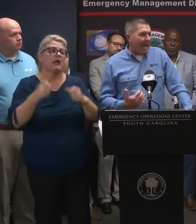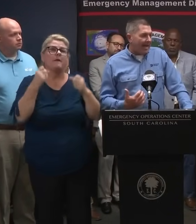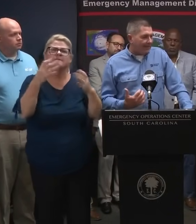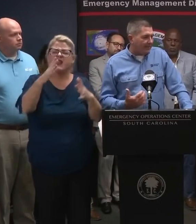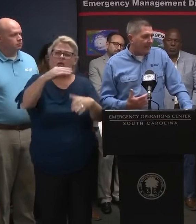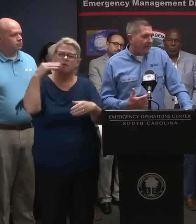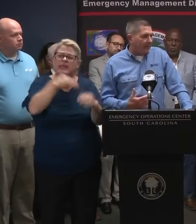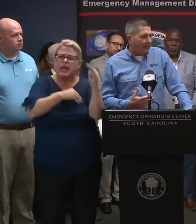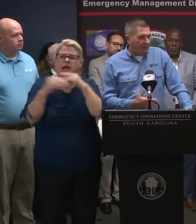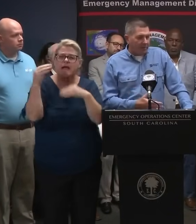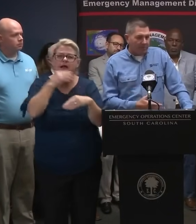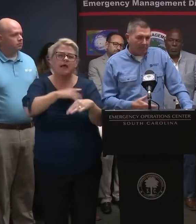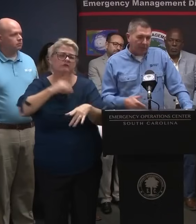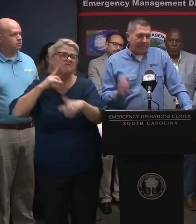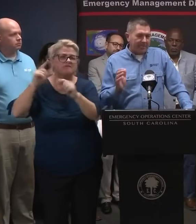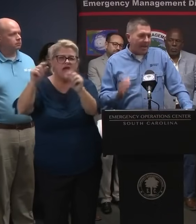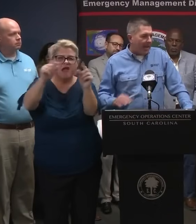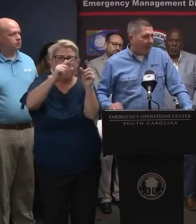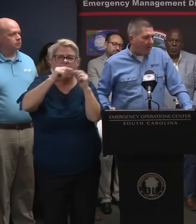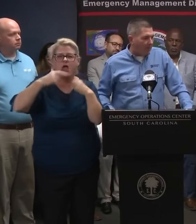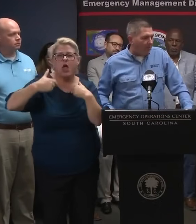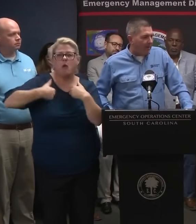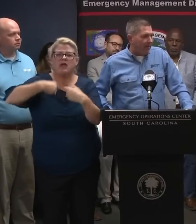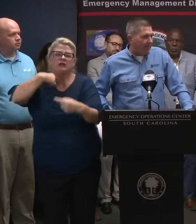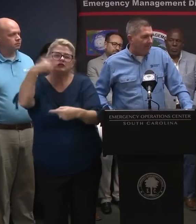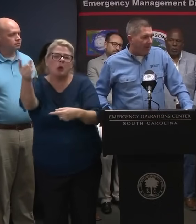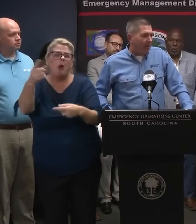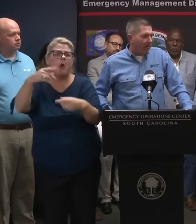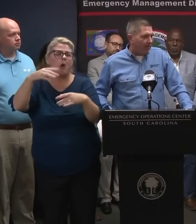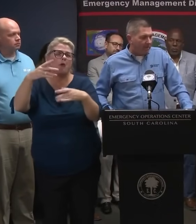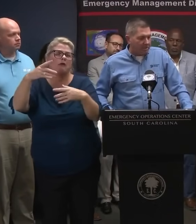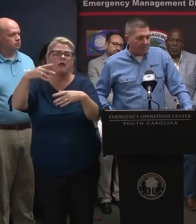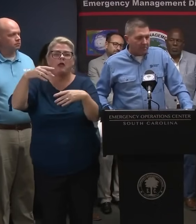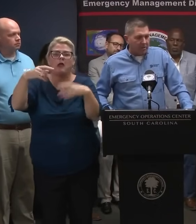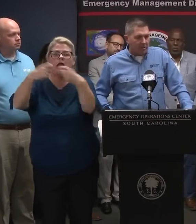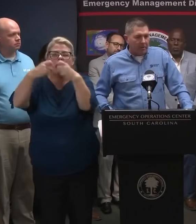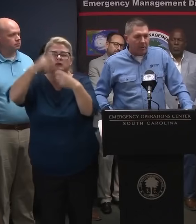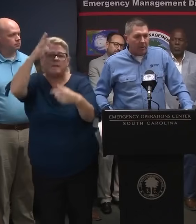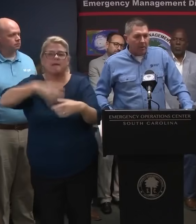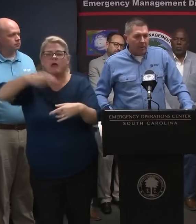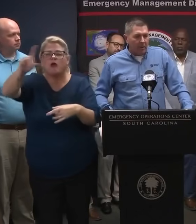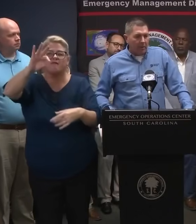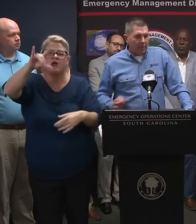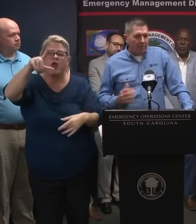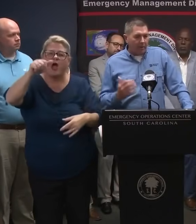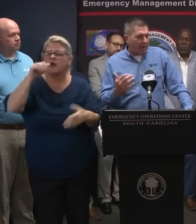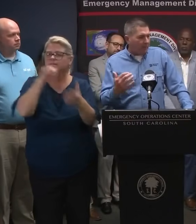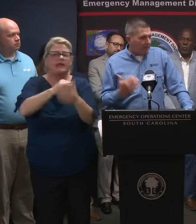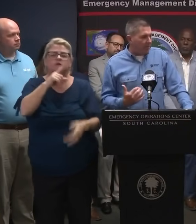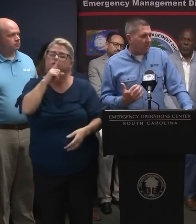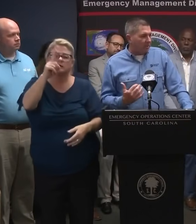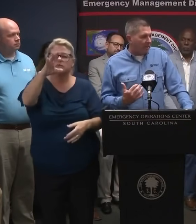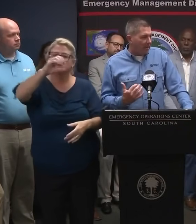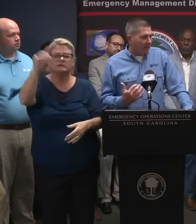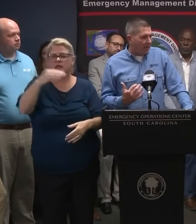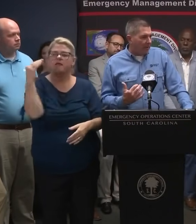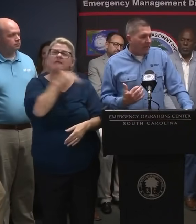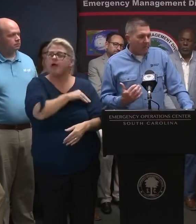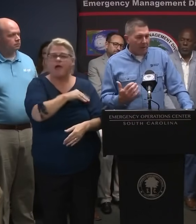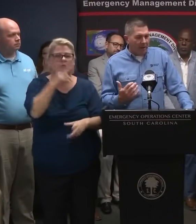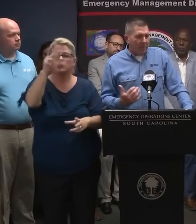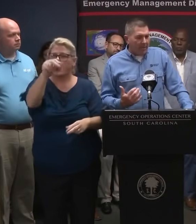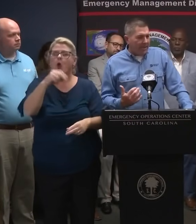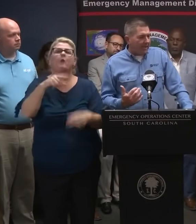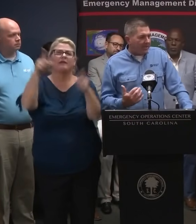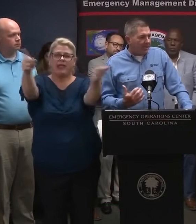rumor lies that we released linemen to go work in Florida, which is absurd. We bring resources here.